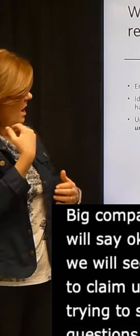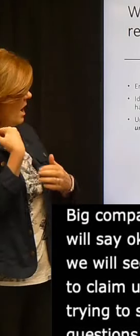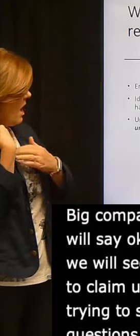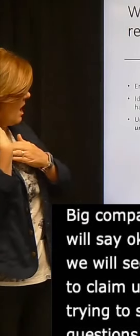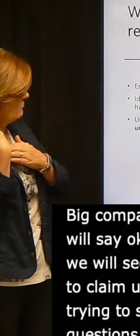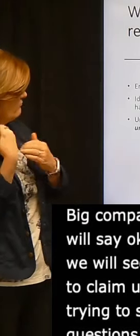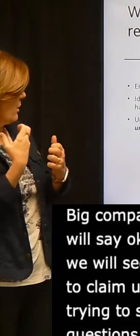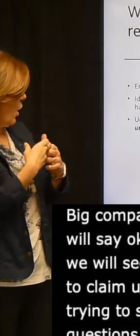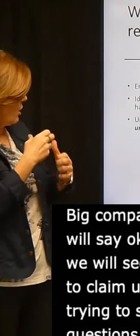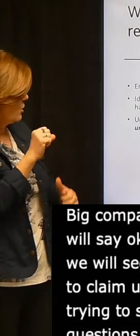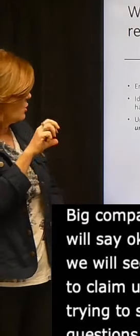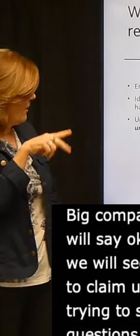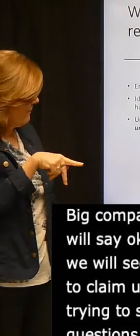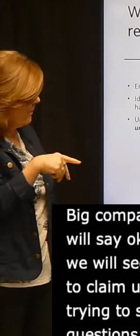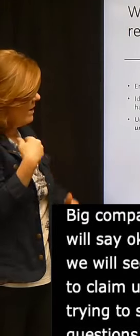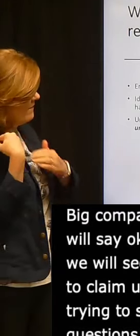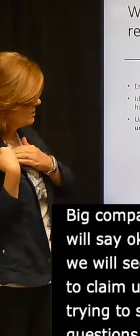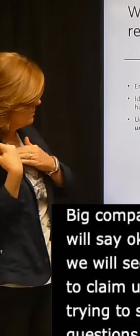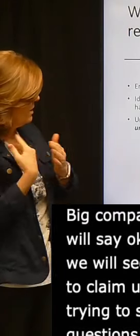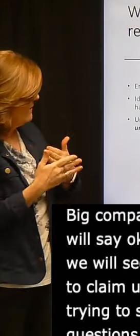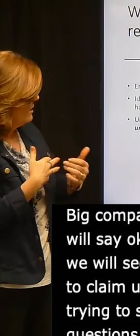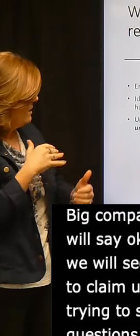So my question is about undue hardship.